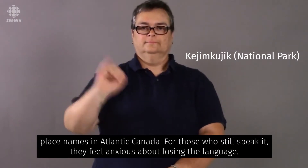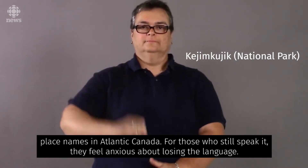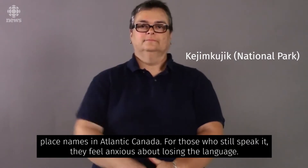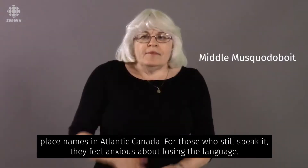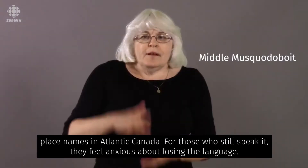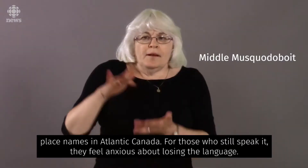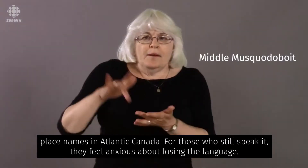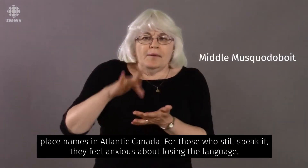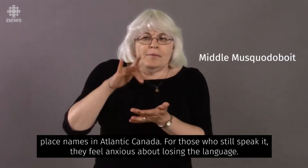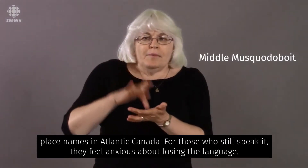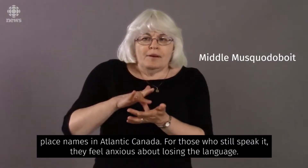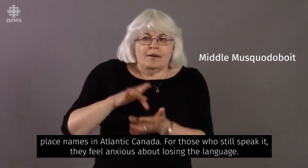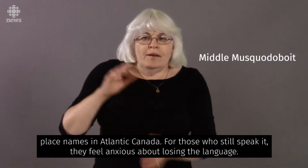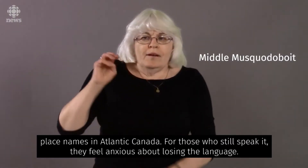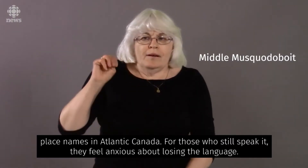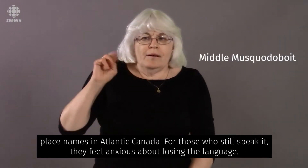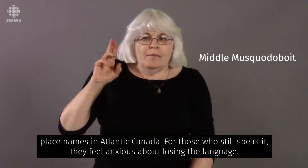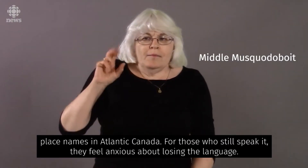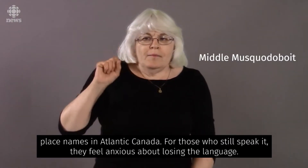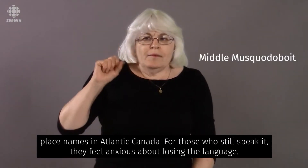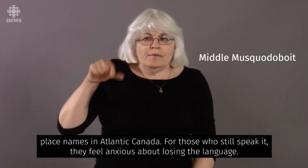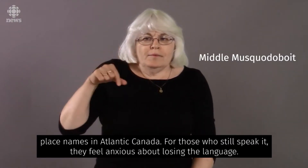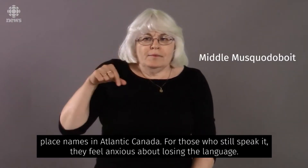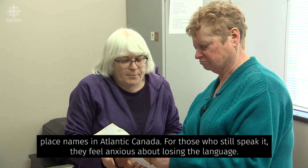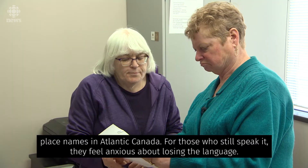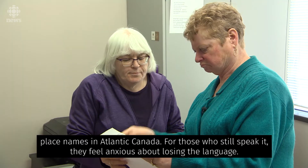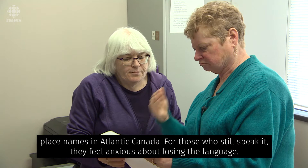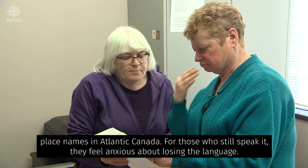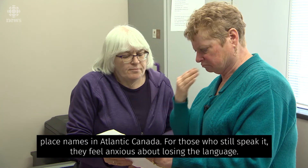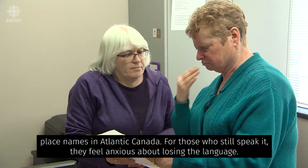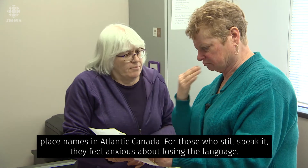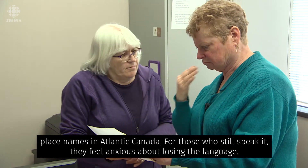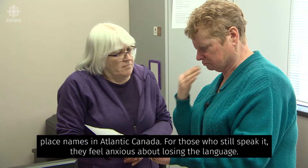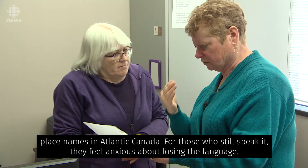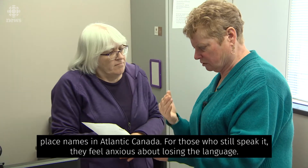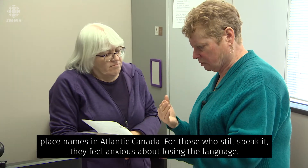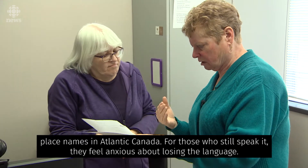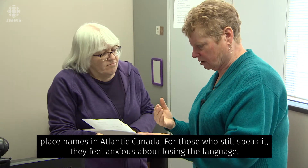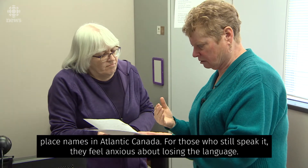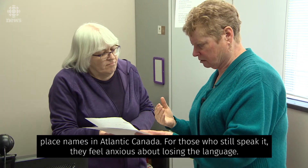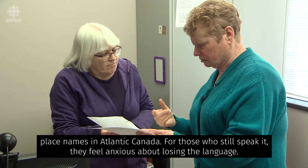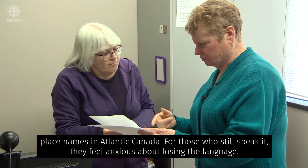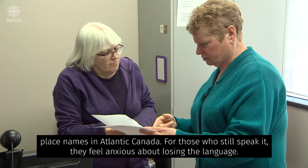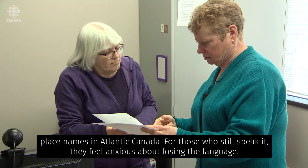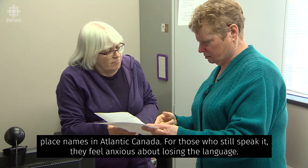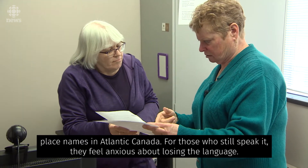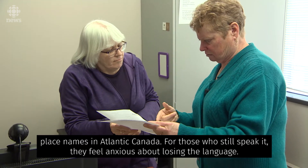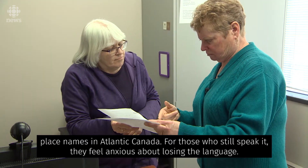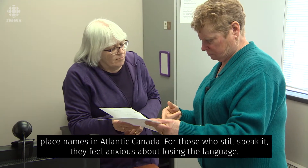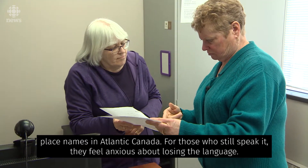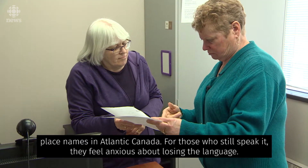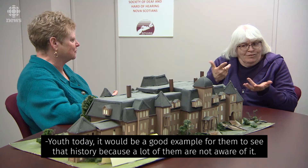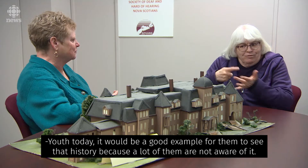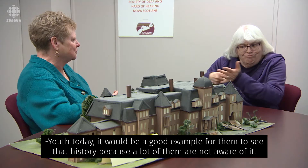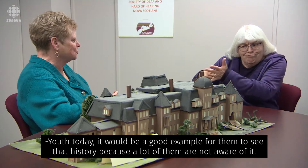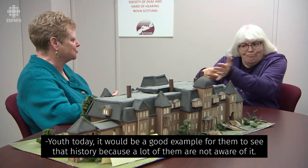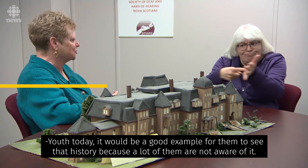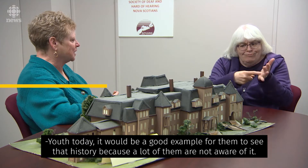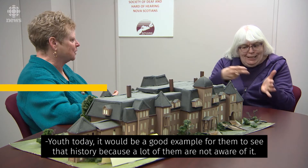in Atlantic Canada. For those who still speak it, they feel anxious about losing the language. Youth today would